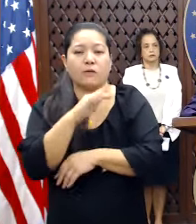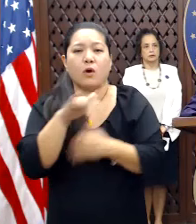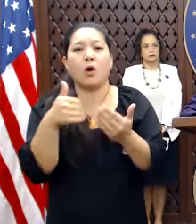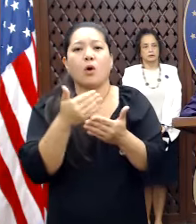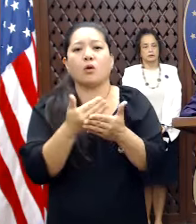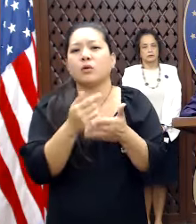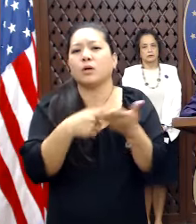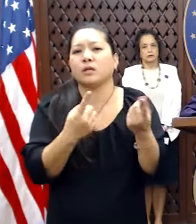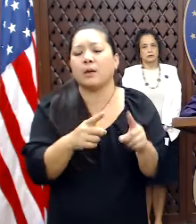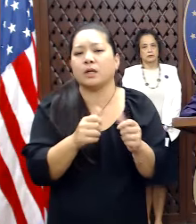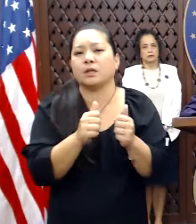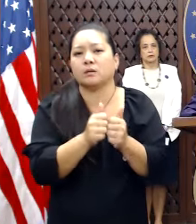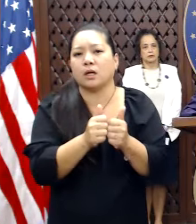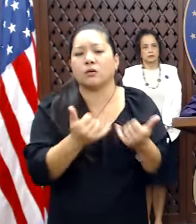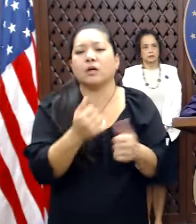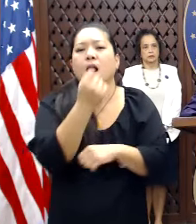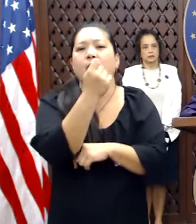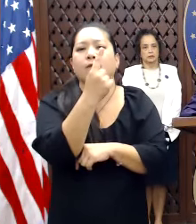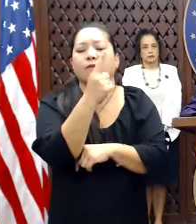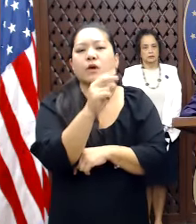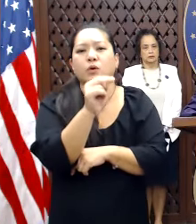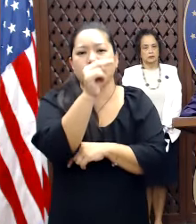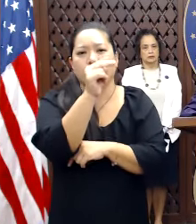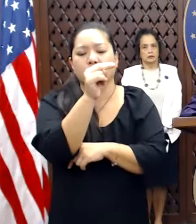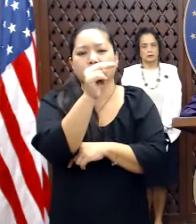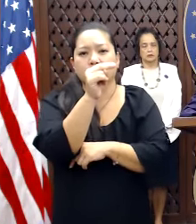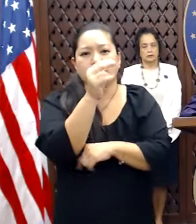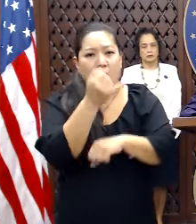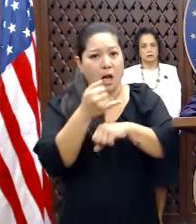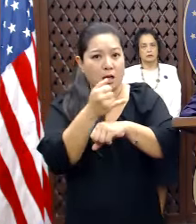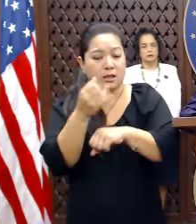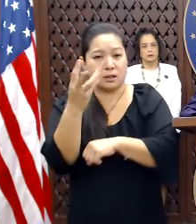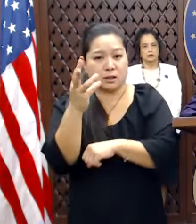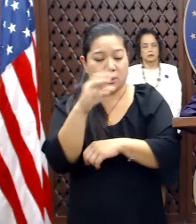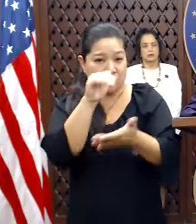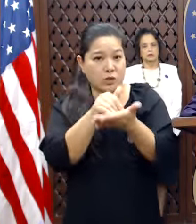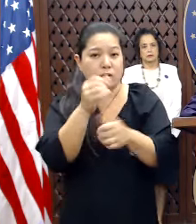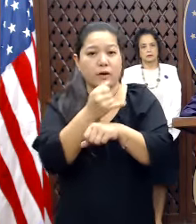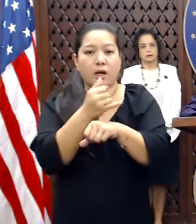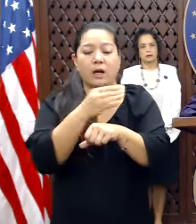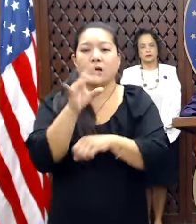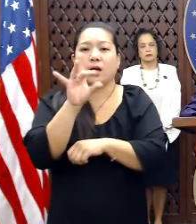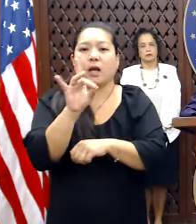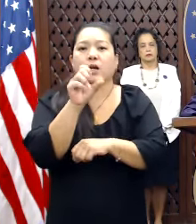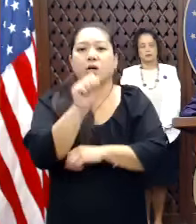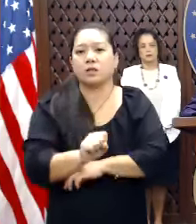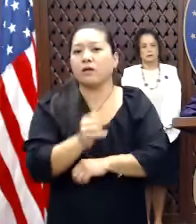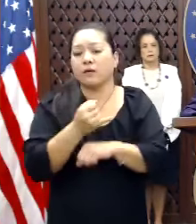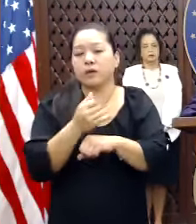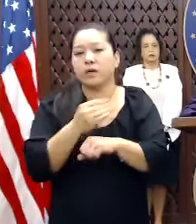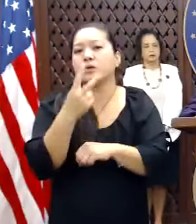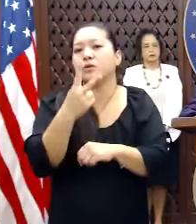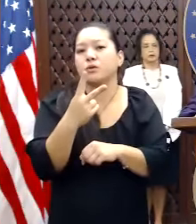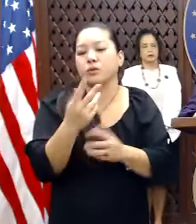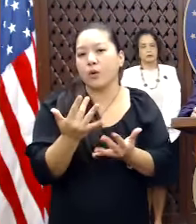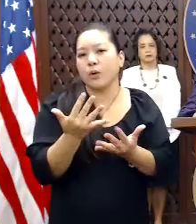patients, 11 are at northern region of the island, 16 are at central, 8 are at south, and 2 are